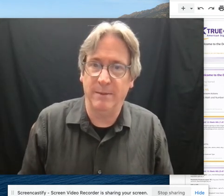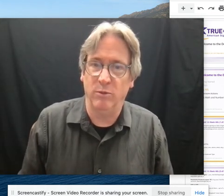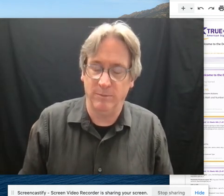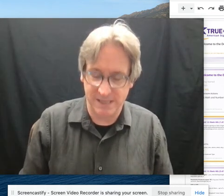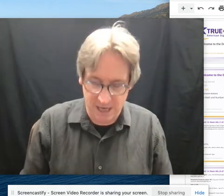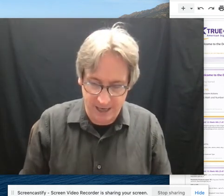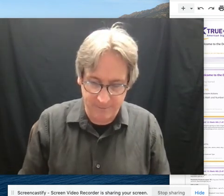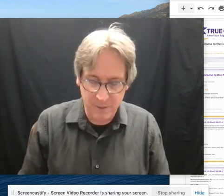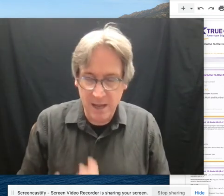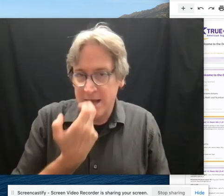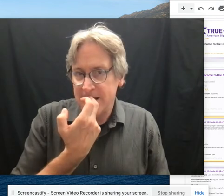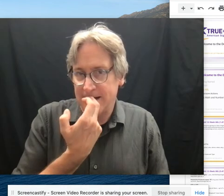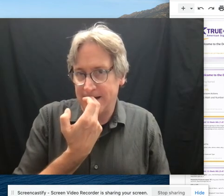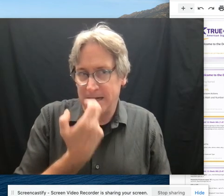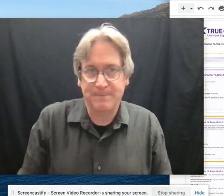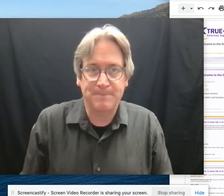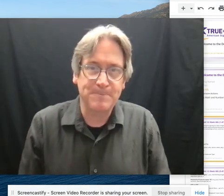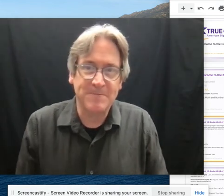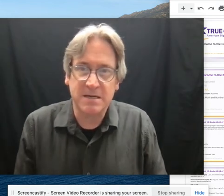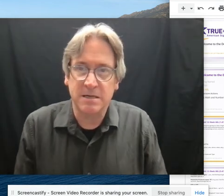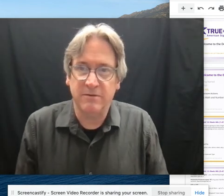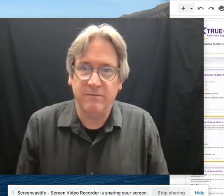way people will be signing. There's